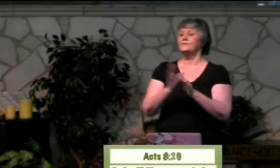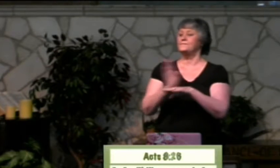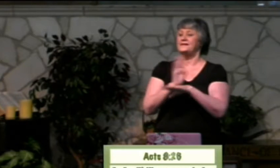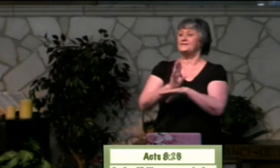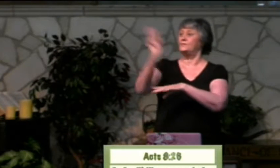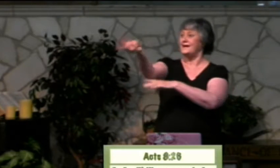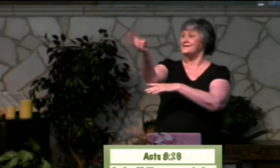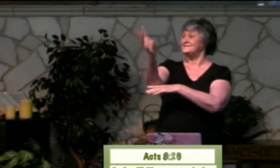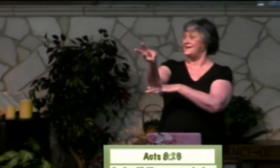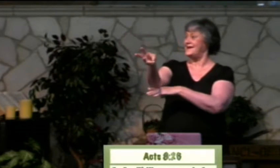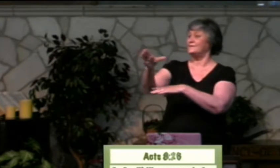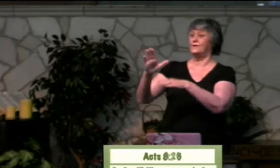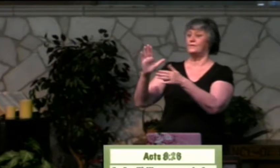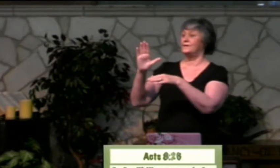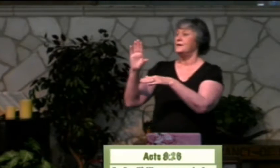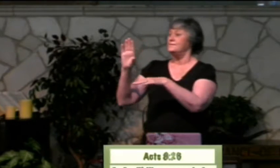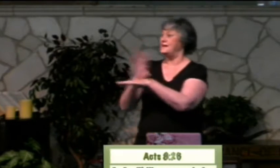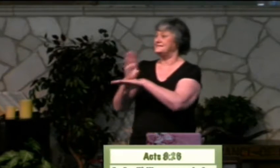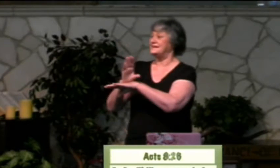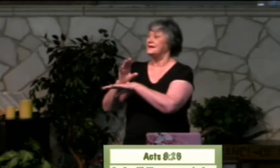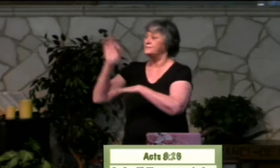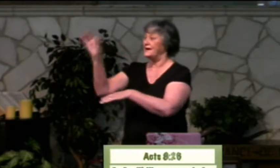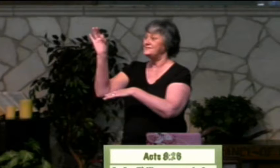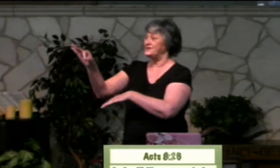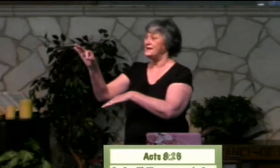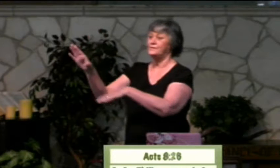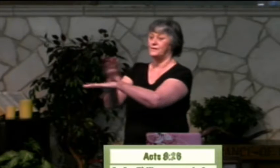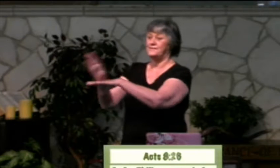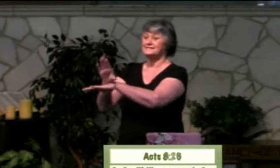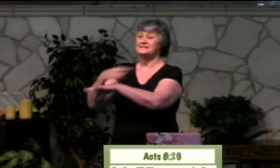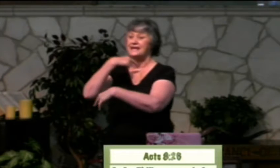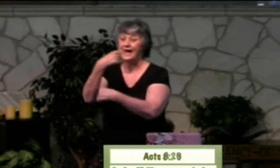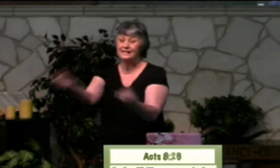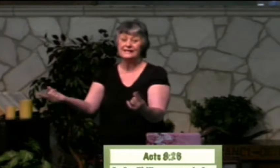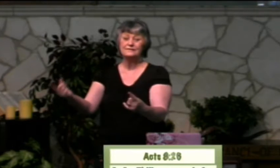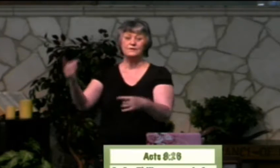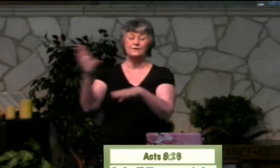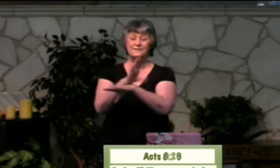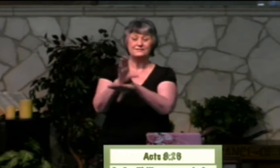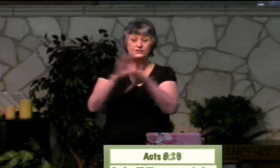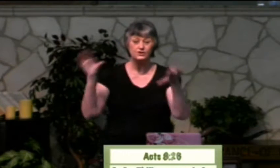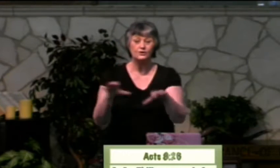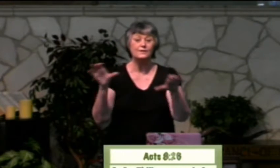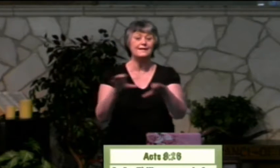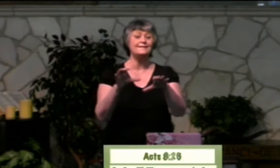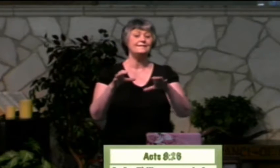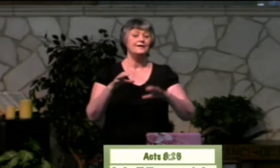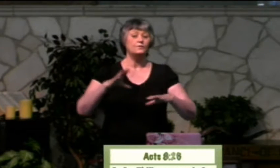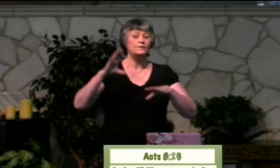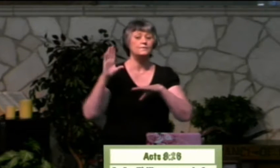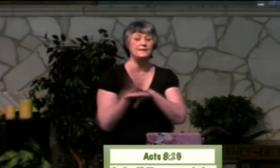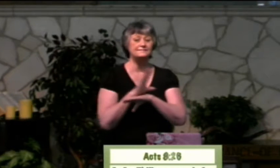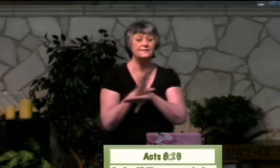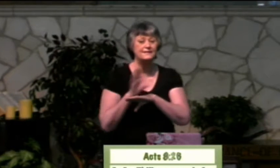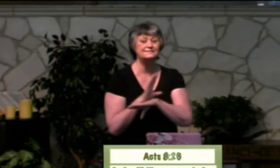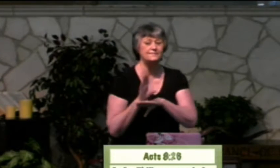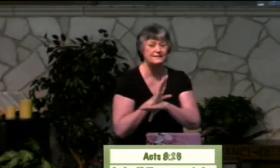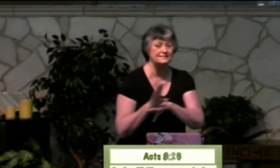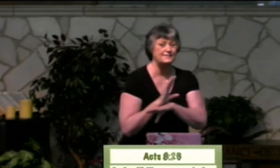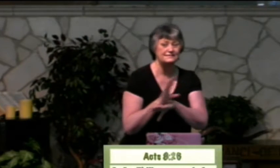busy witnessing, we were busy preaching, we were busy telling, we were busy doing. We were busy, busy, busy, busy,